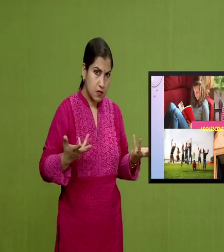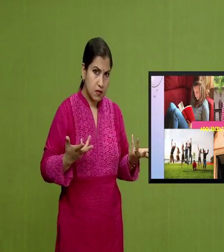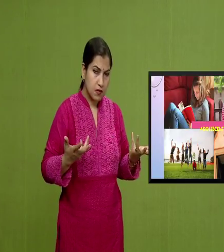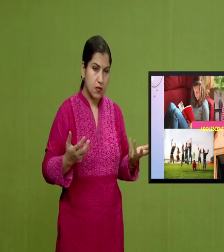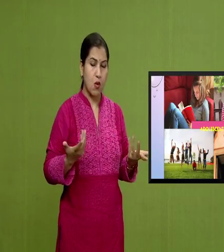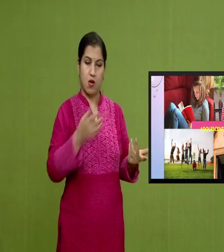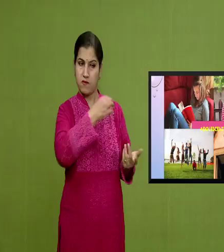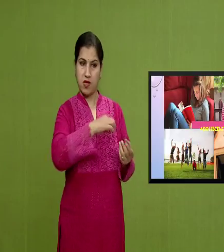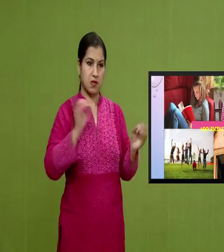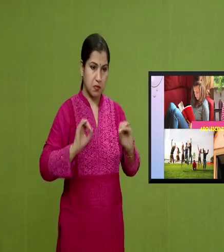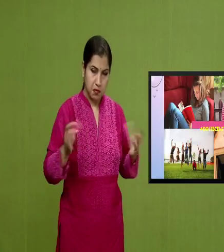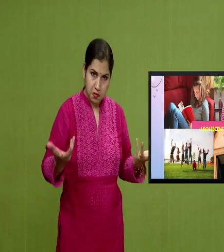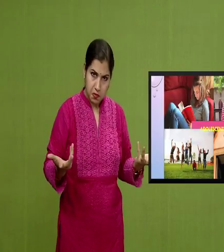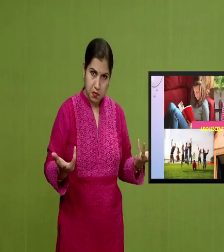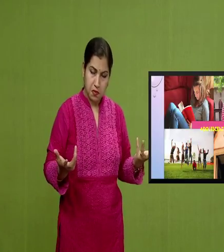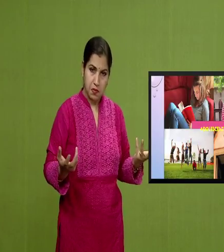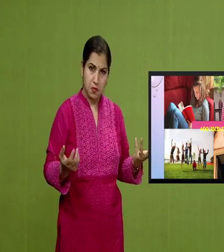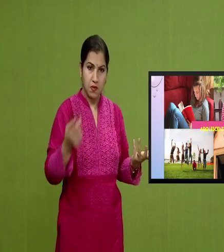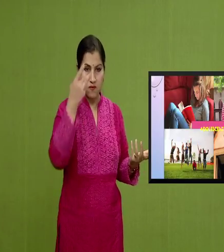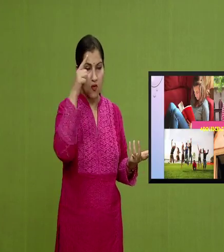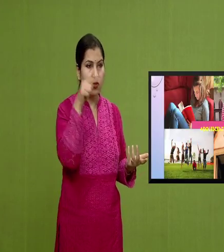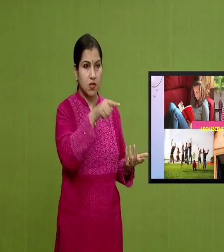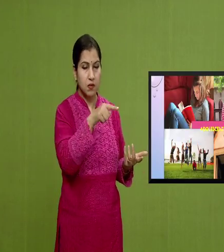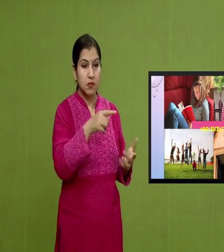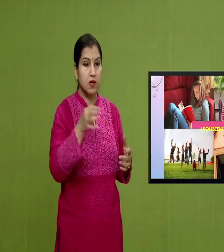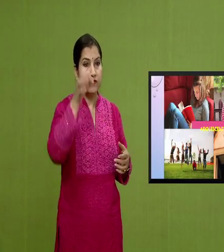not beneficial for them in future.